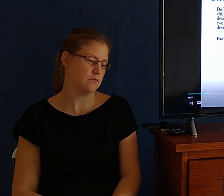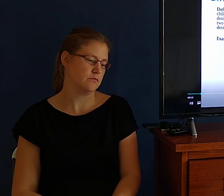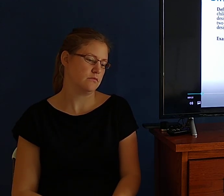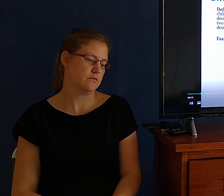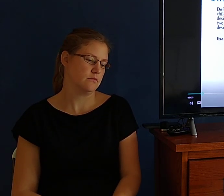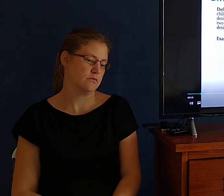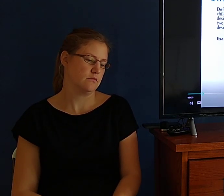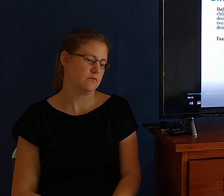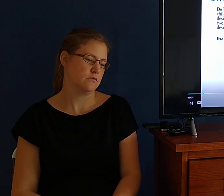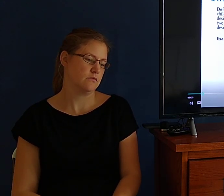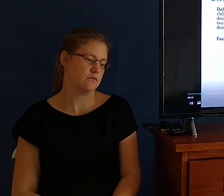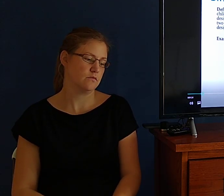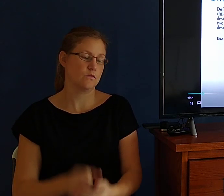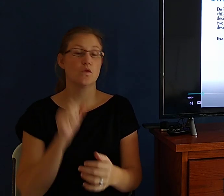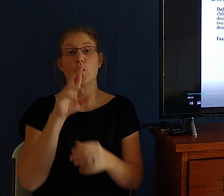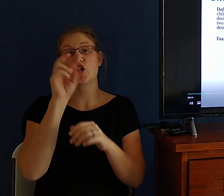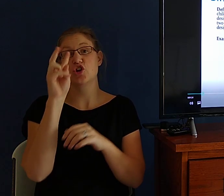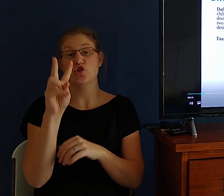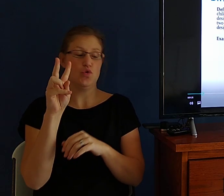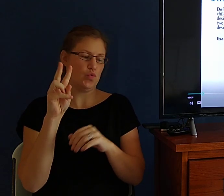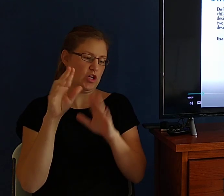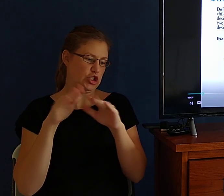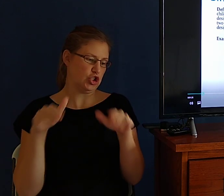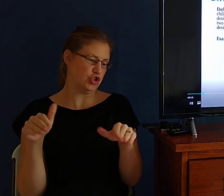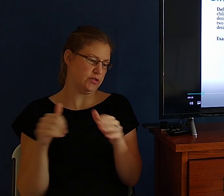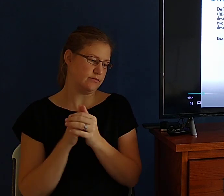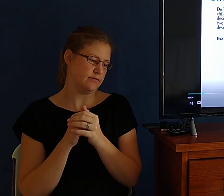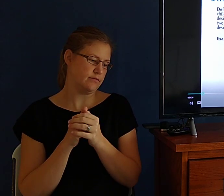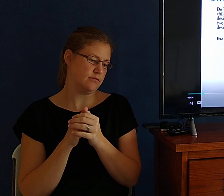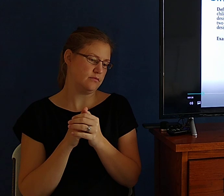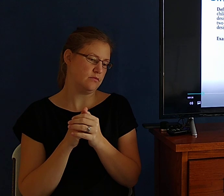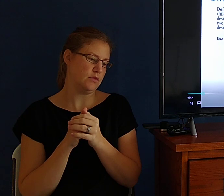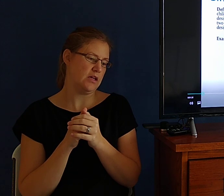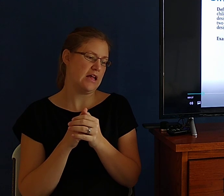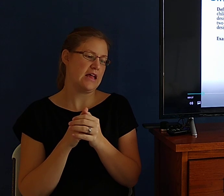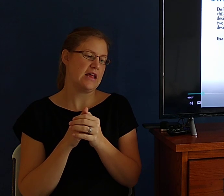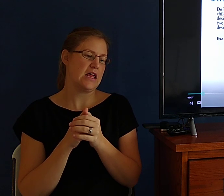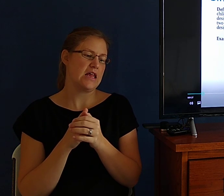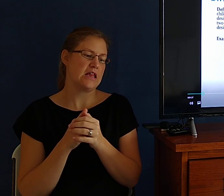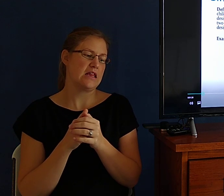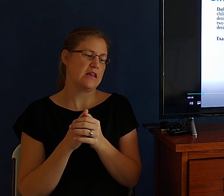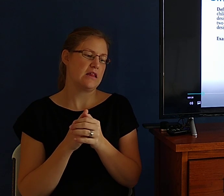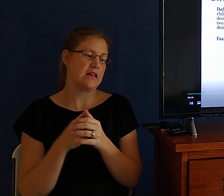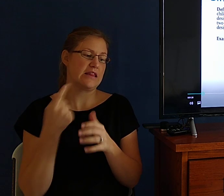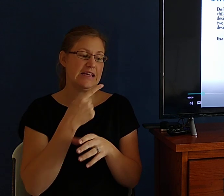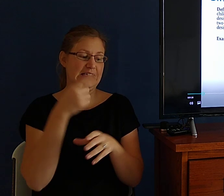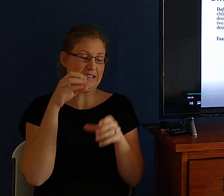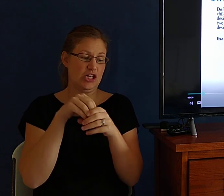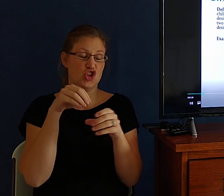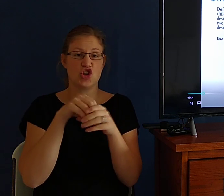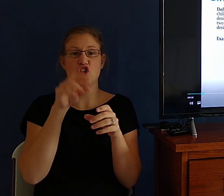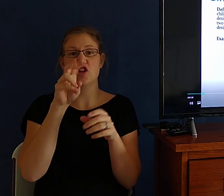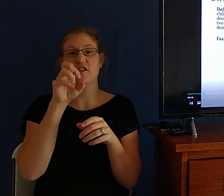or two children, for example, and these internal vertices. If a vertex has one